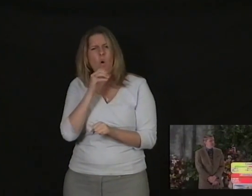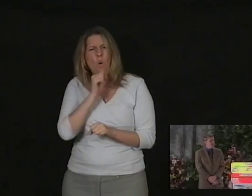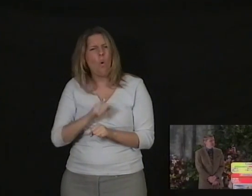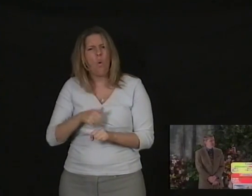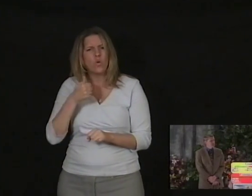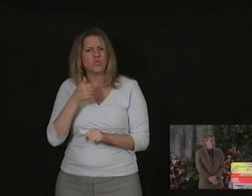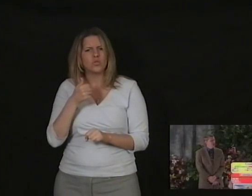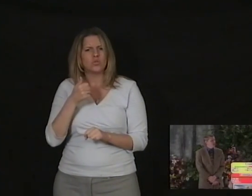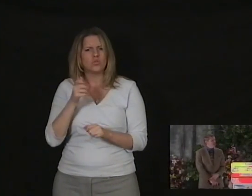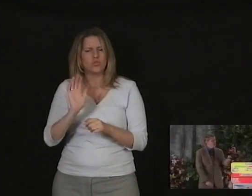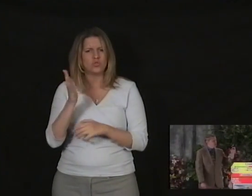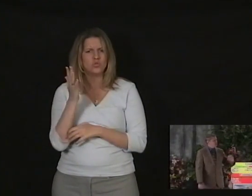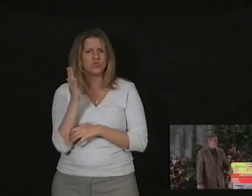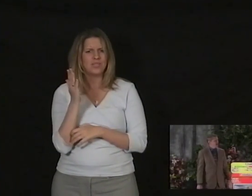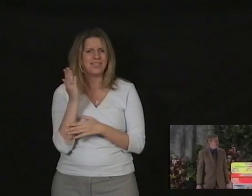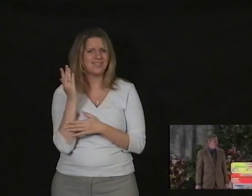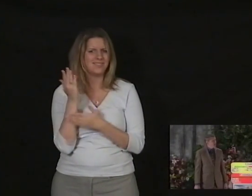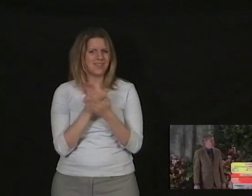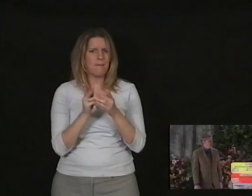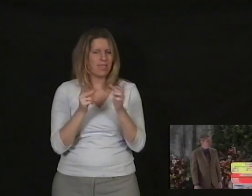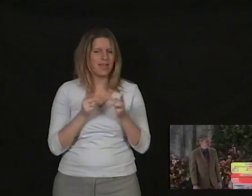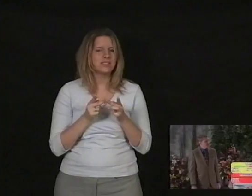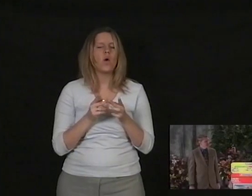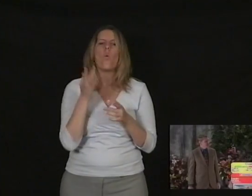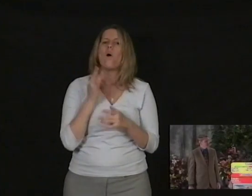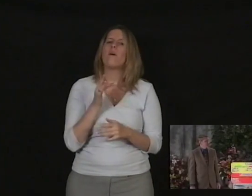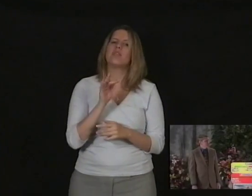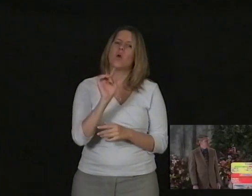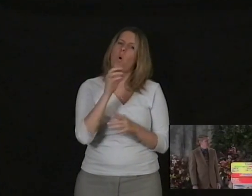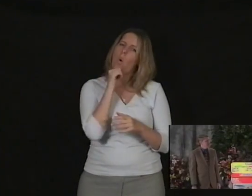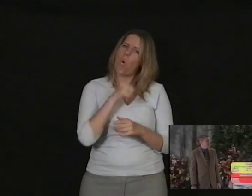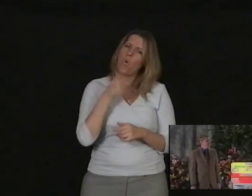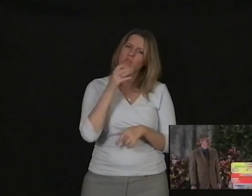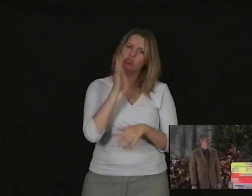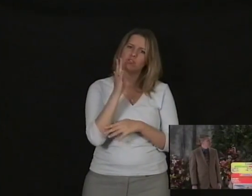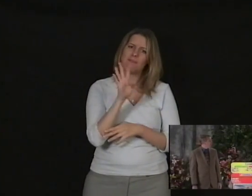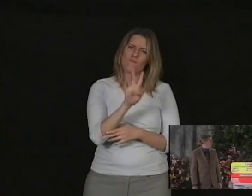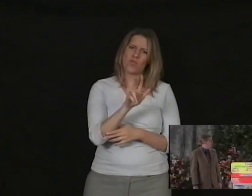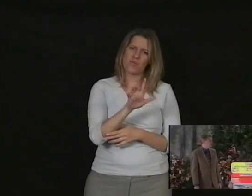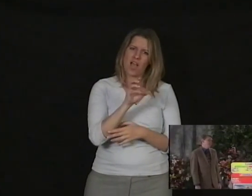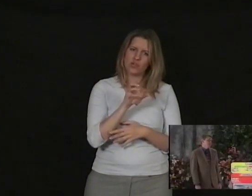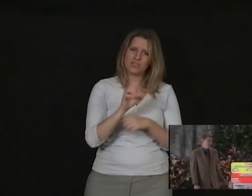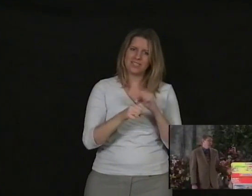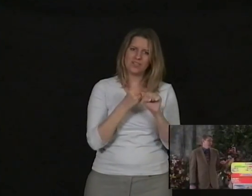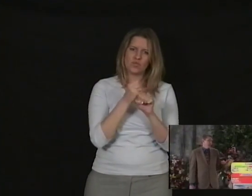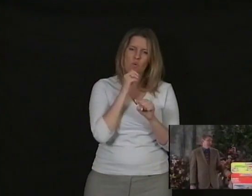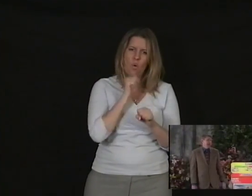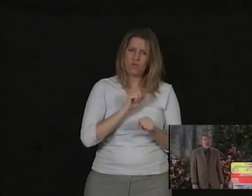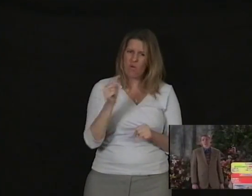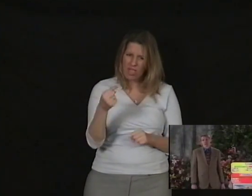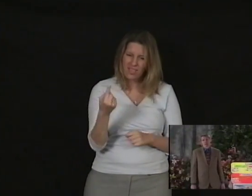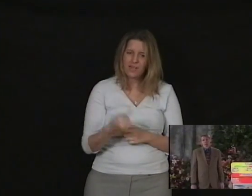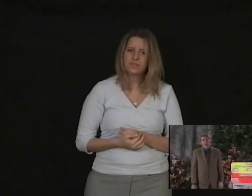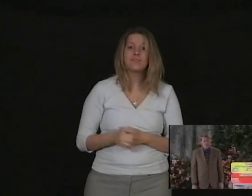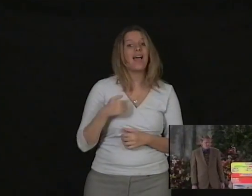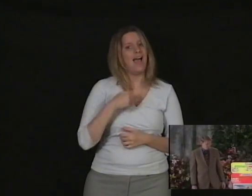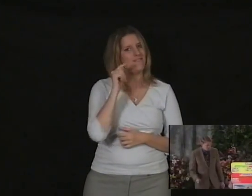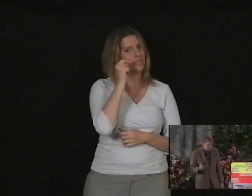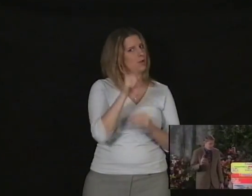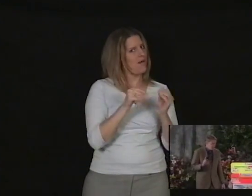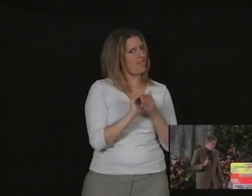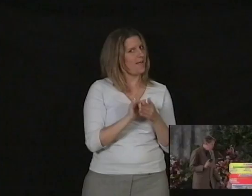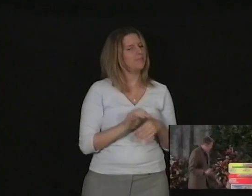someplace? Why would the oldest tree on Earth be 4,300 years old? Well, I have a theory about